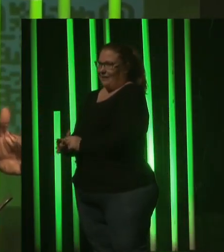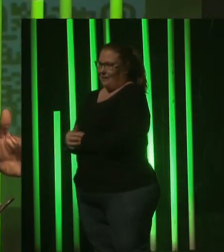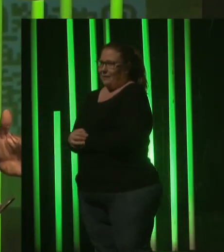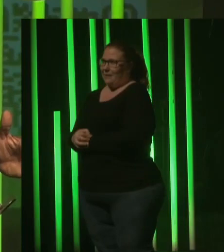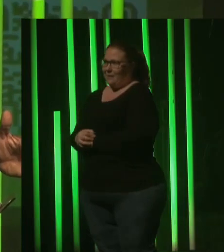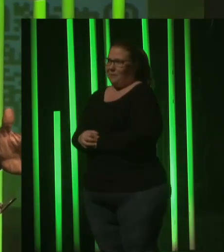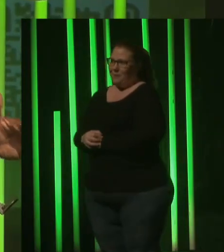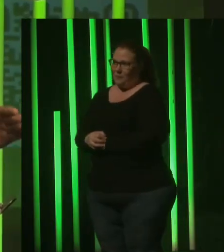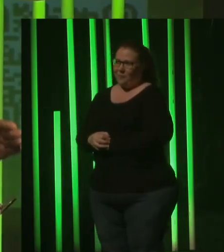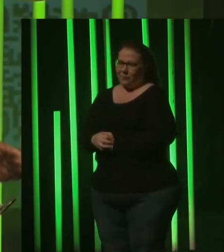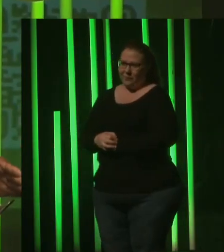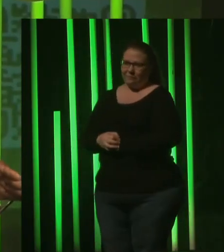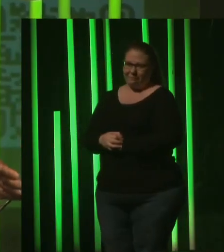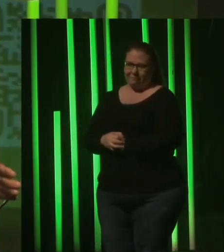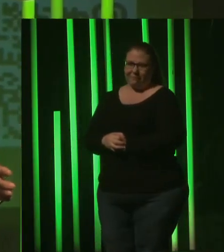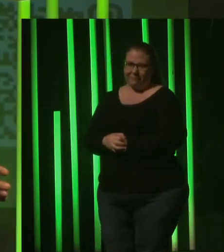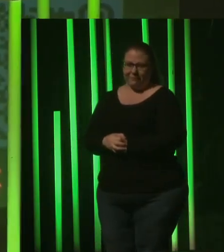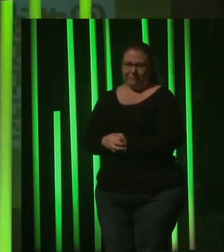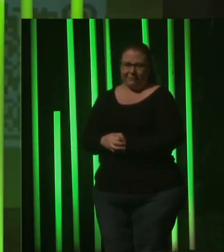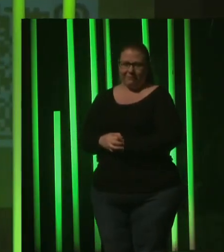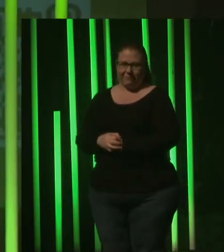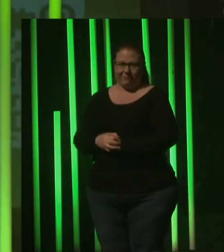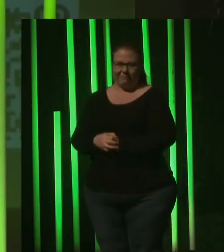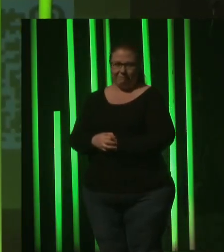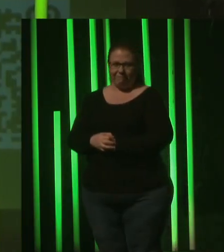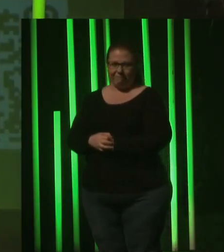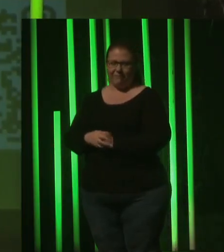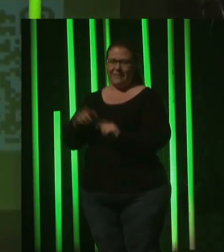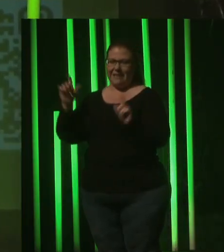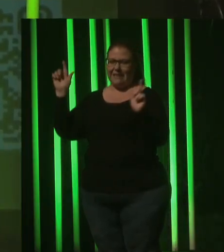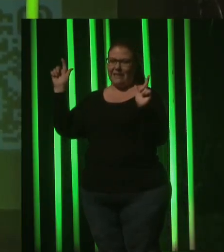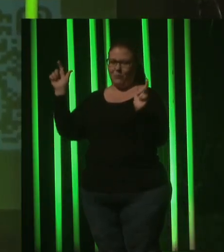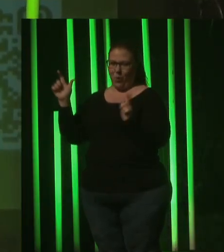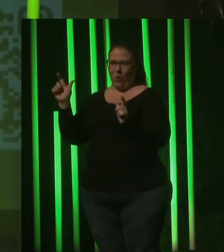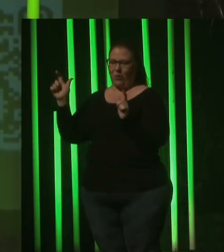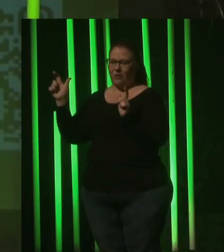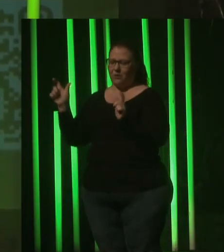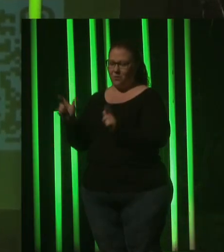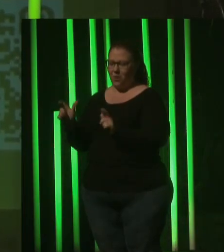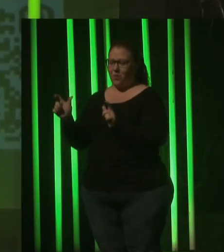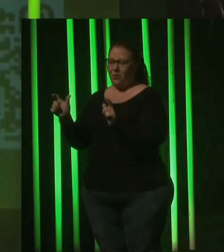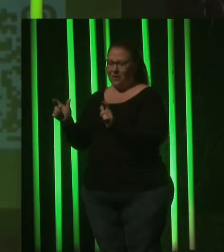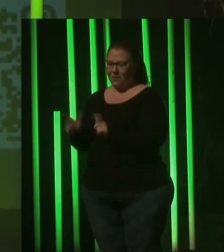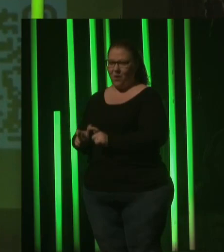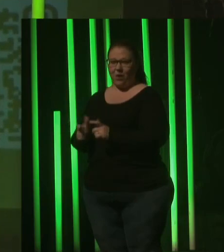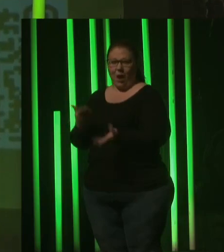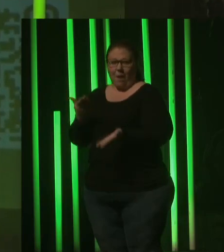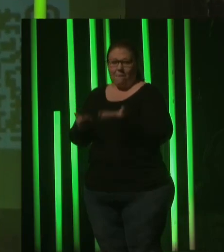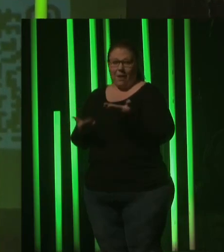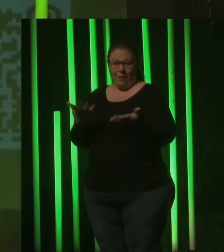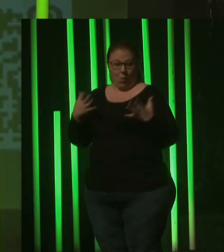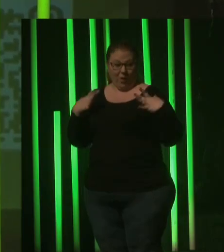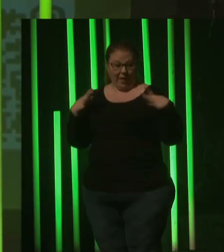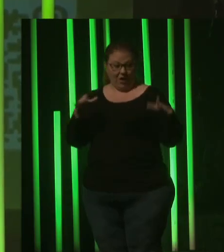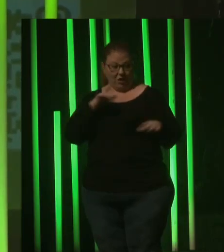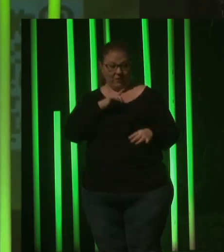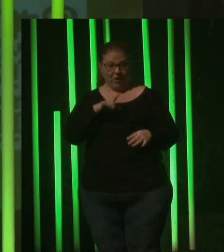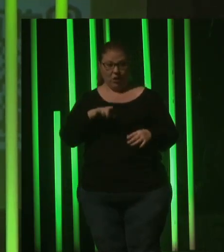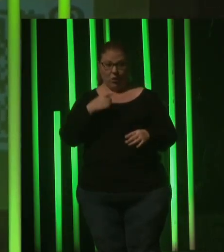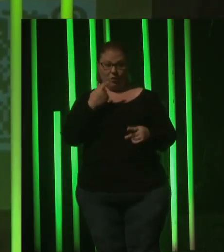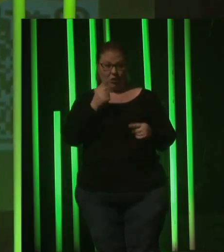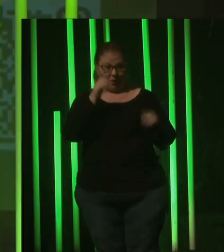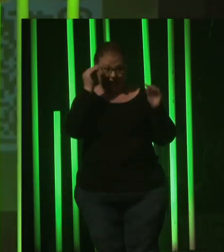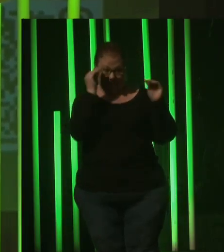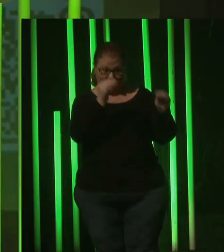smaller and smaller and smaller. Maybe what the angel of the Lord was trying to